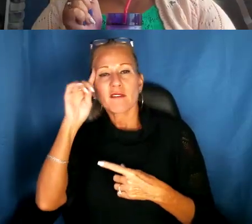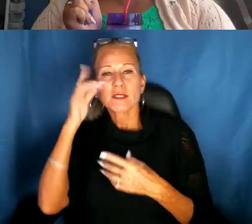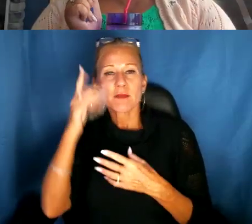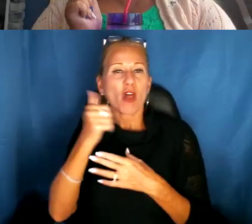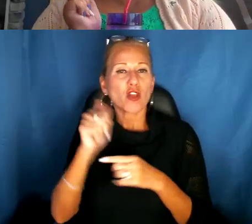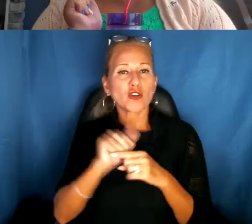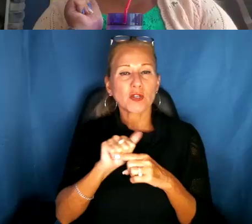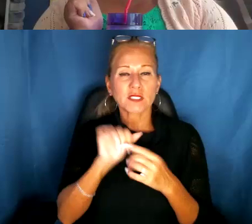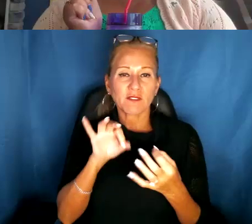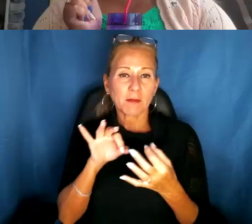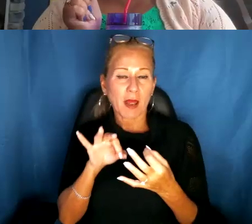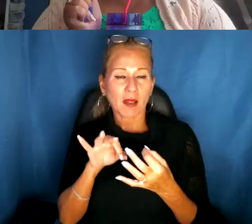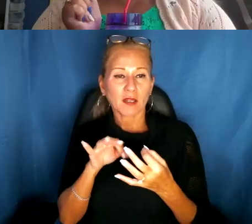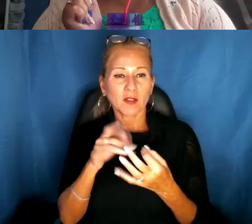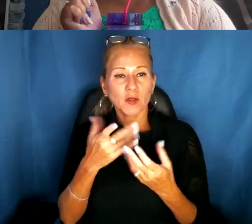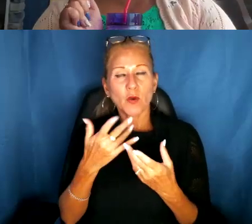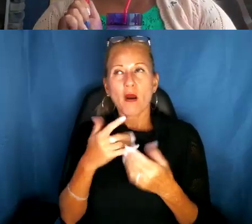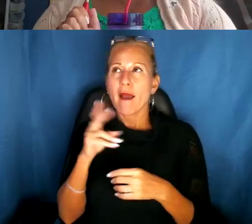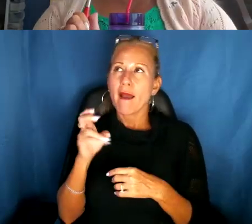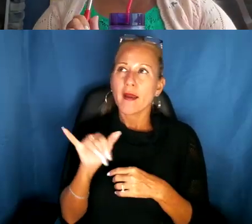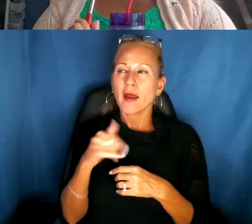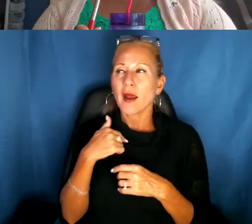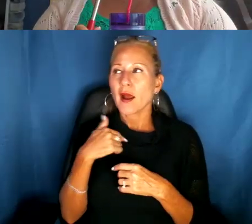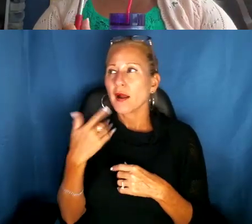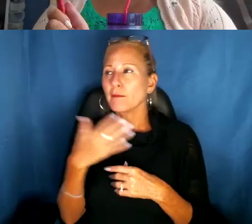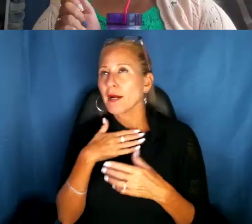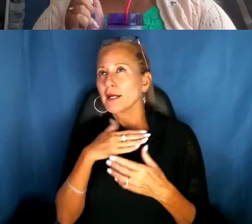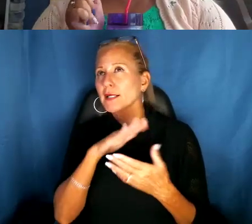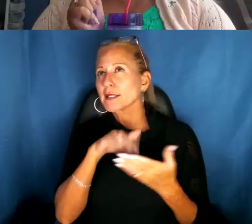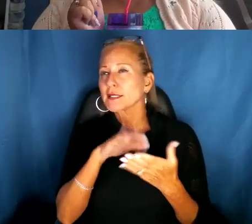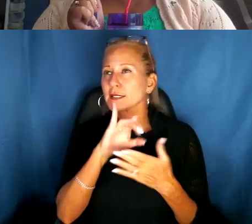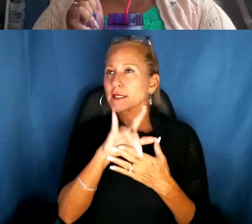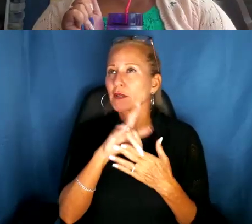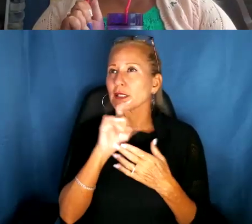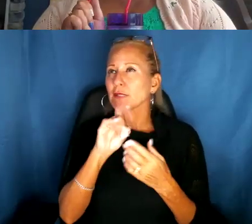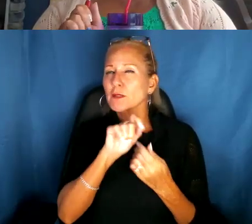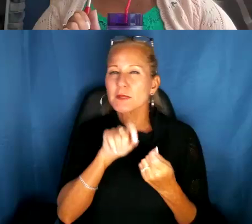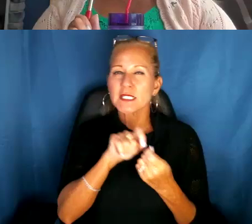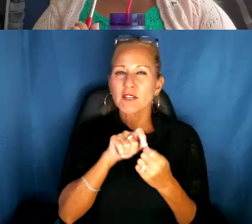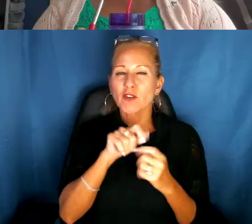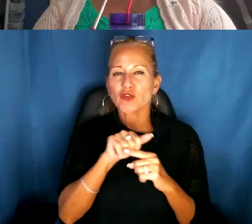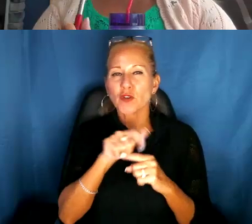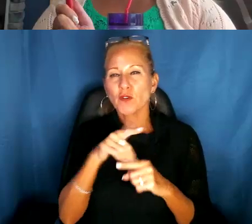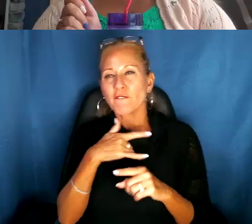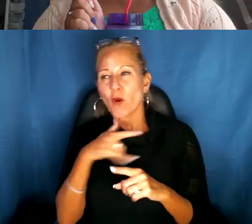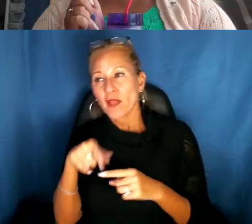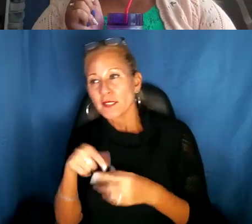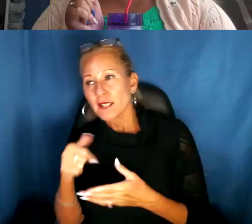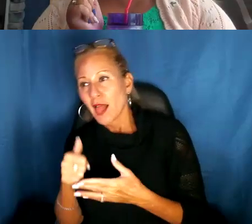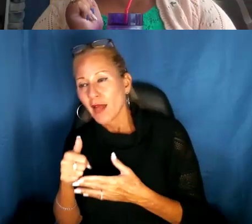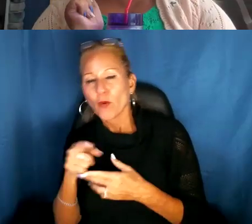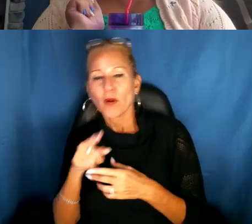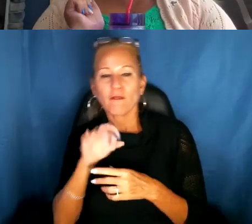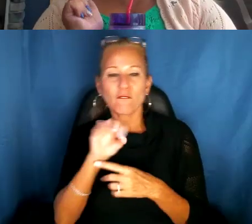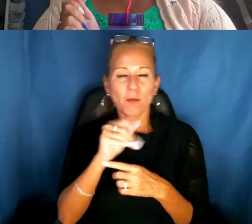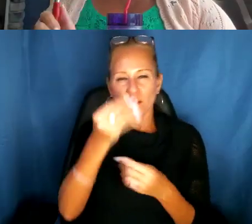any feedback you have on like, hey, my center, I think we need this more specific training, or this was helpful, or this format,